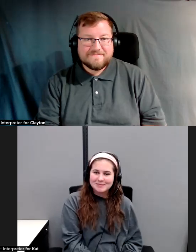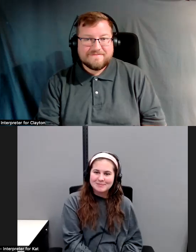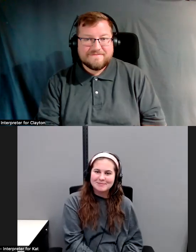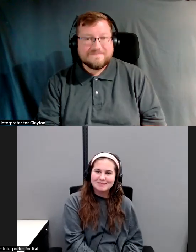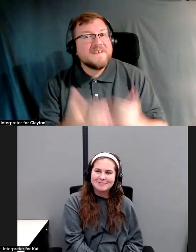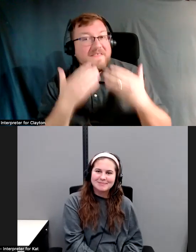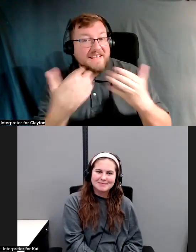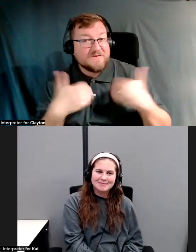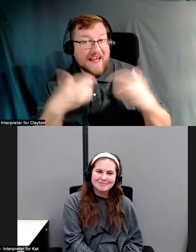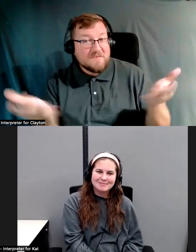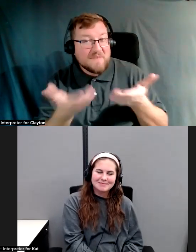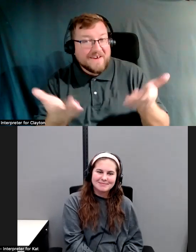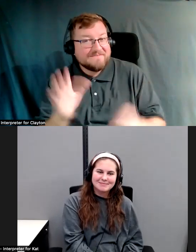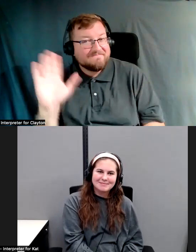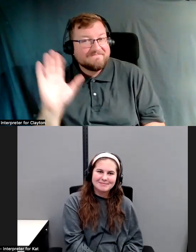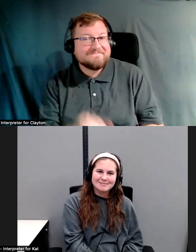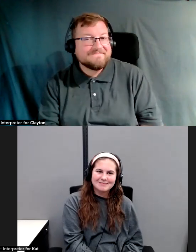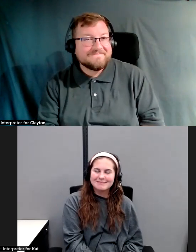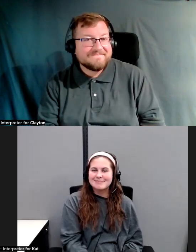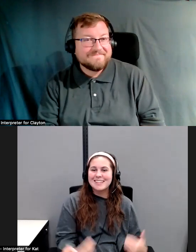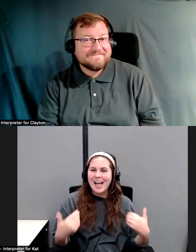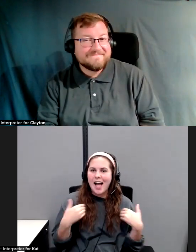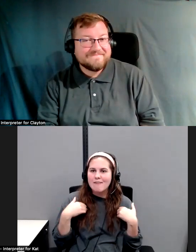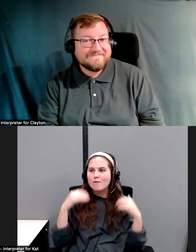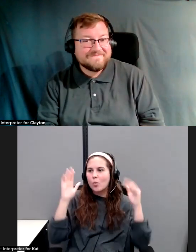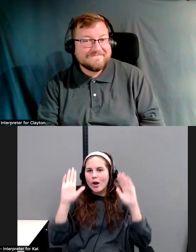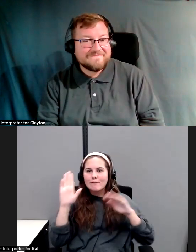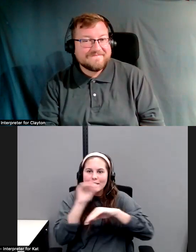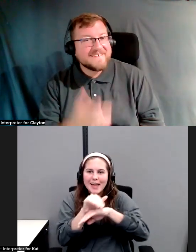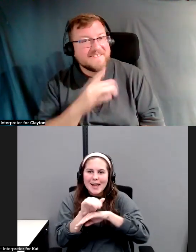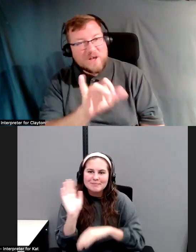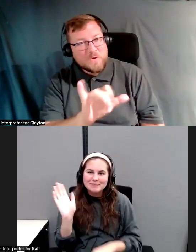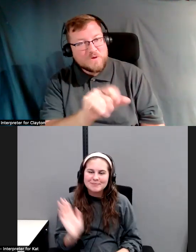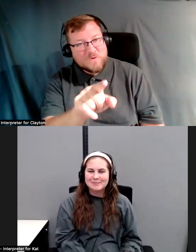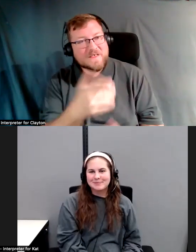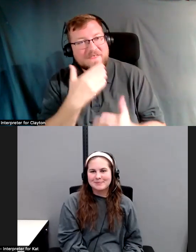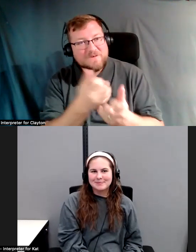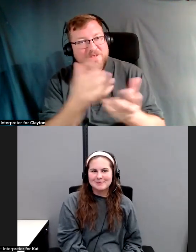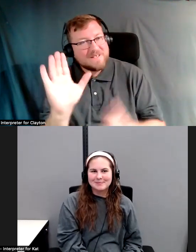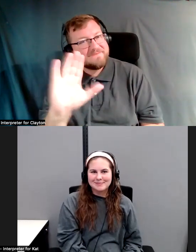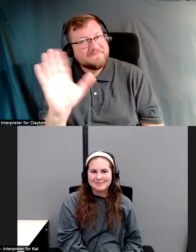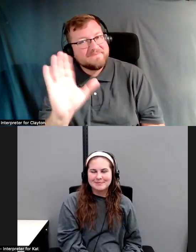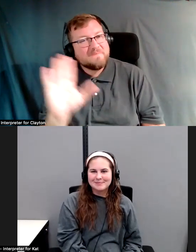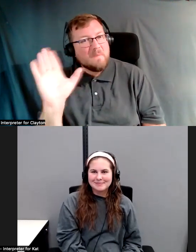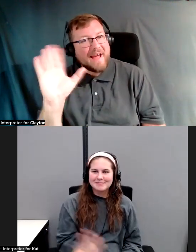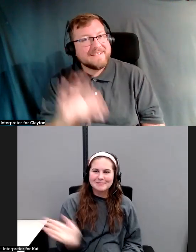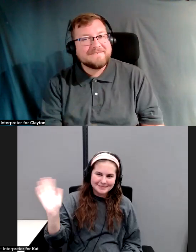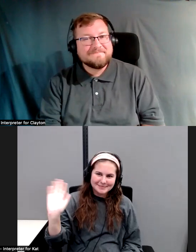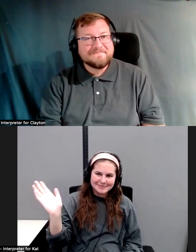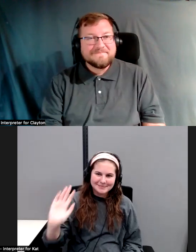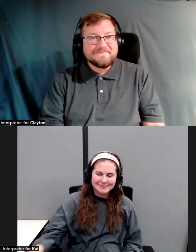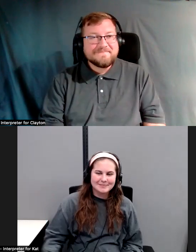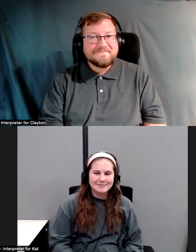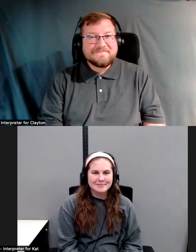Thank you for having me. Have a great night, Clayton. You as well. Thank you so much. Bye. Bye-bye.